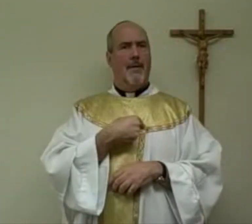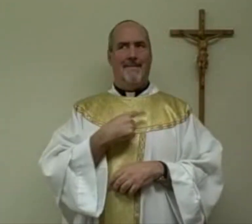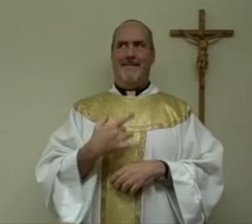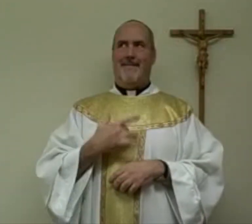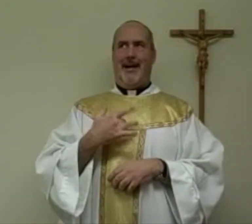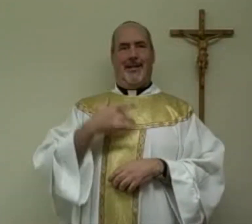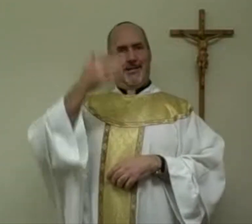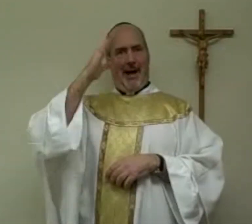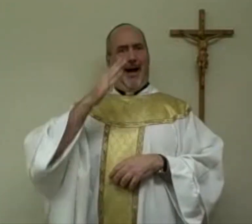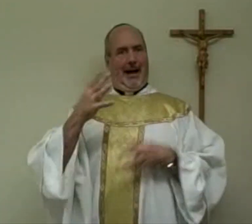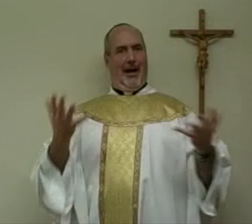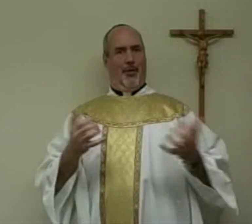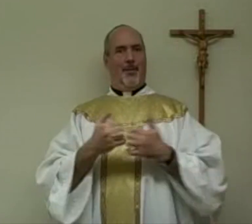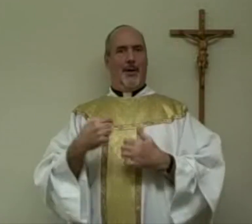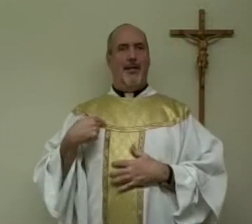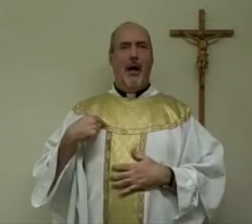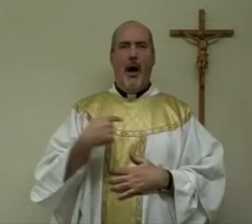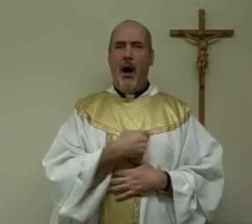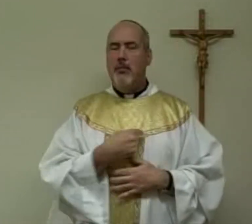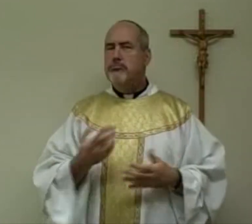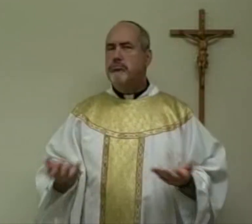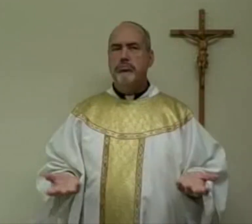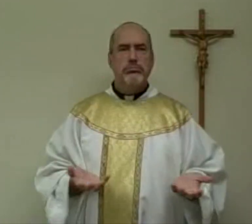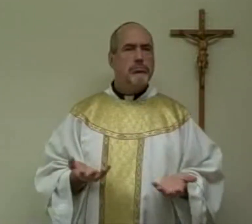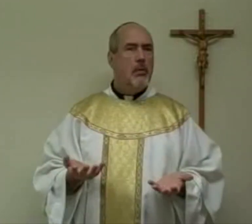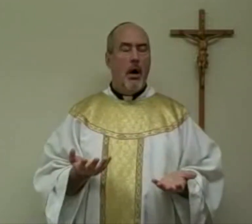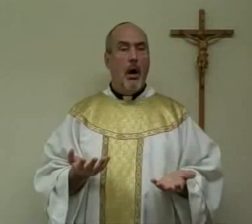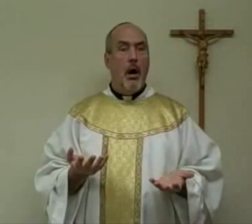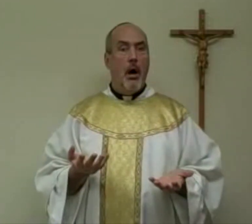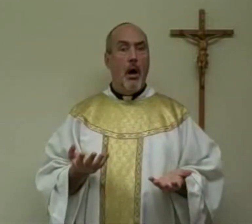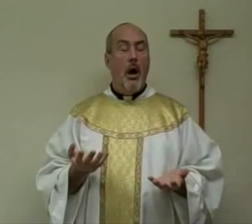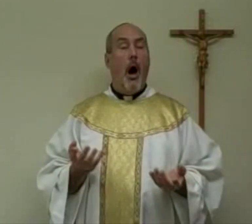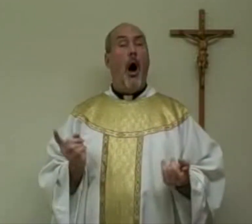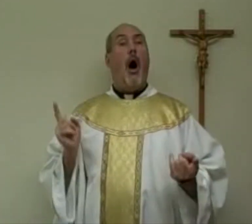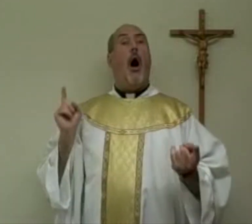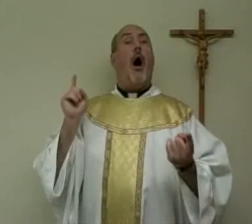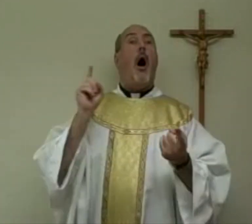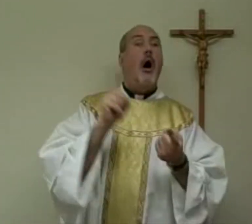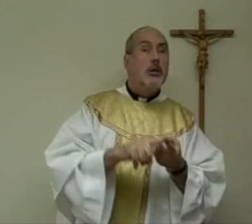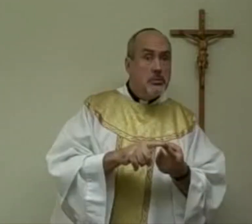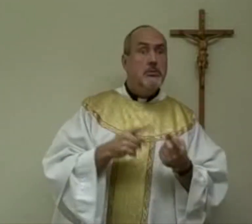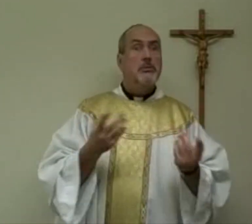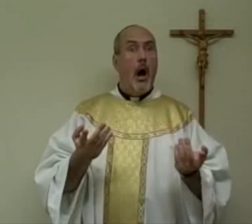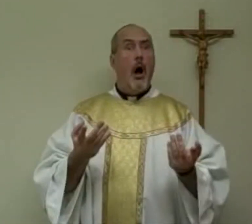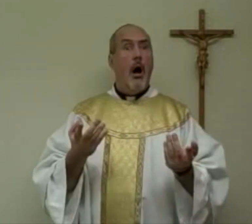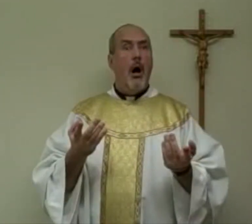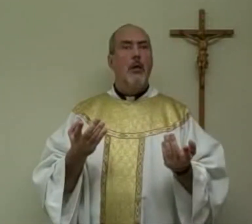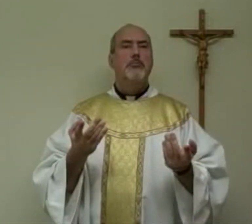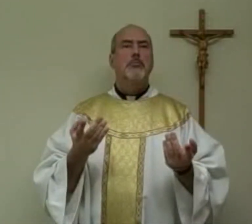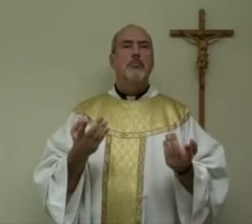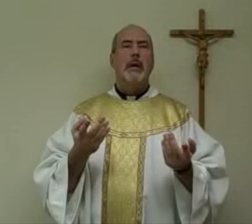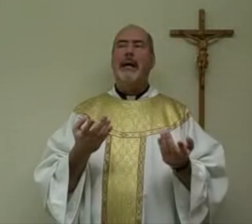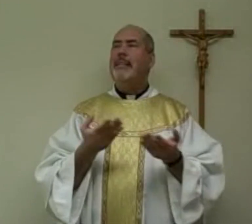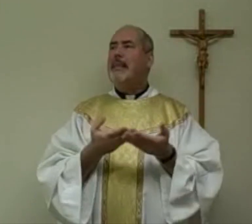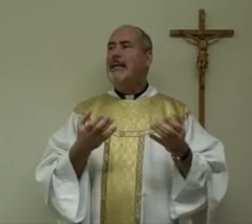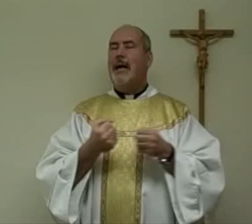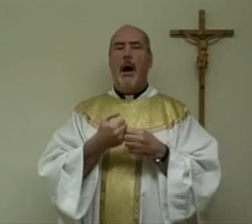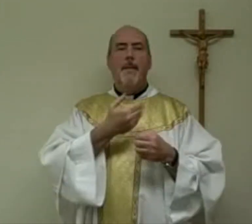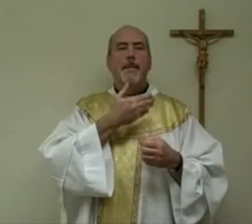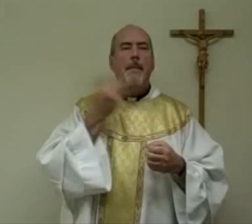so, we feel like, you know, God isn't with us until